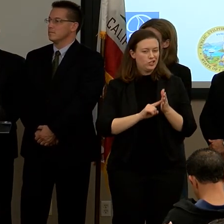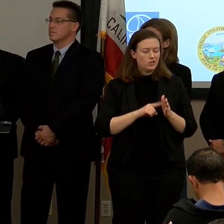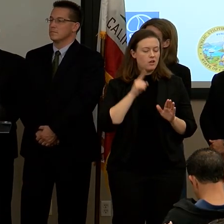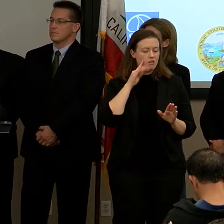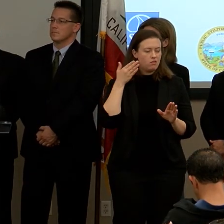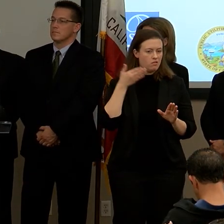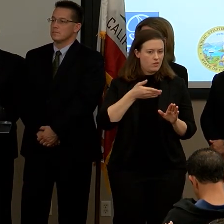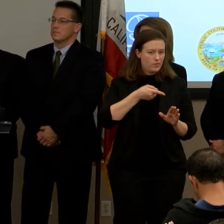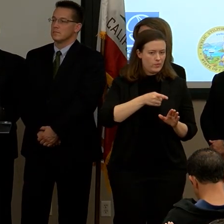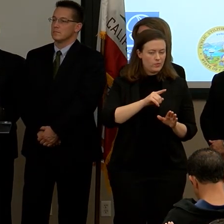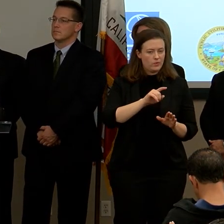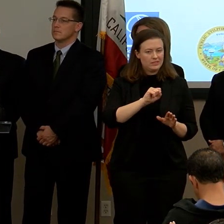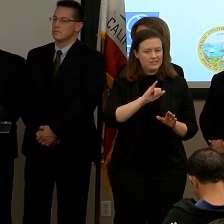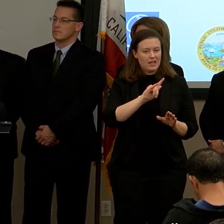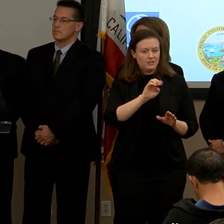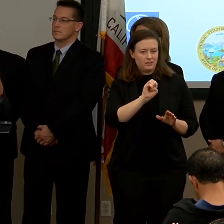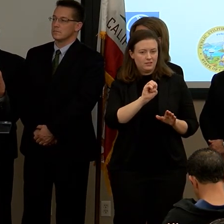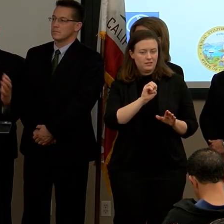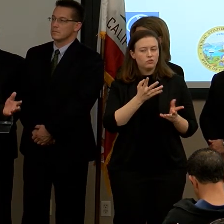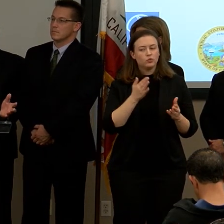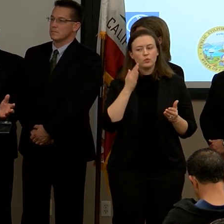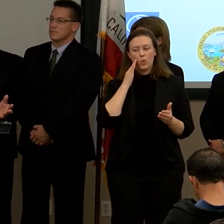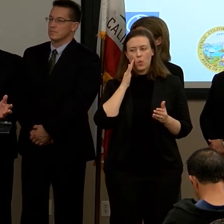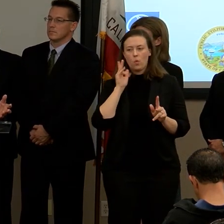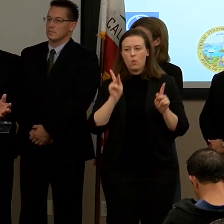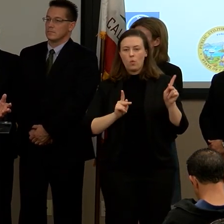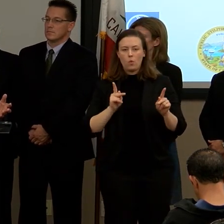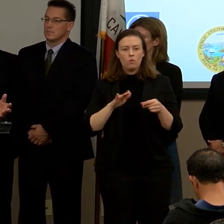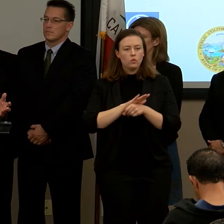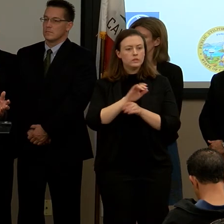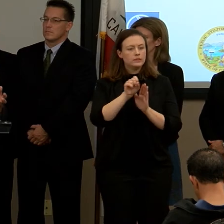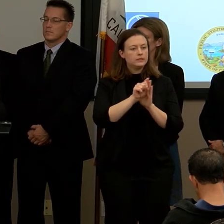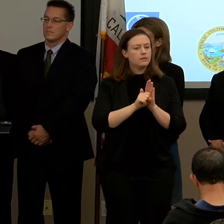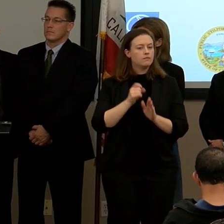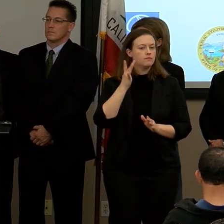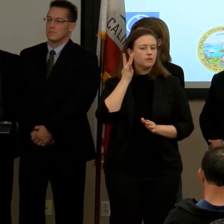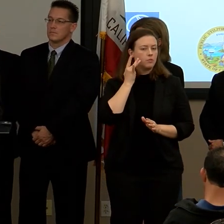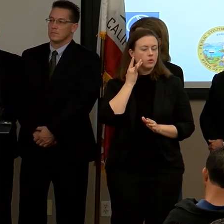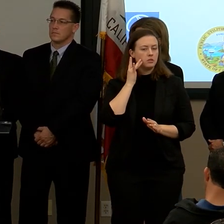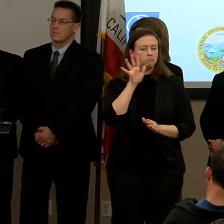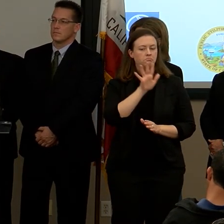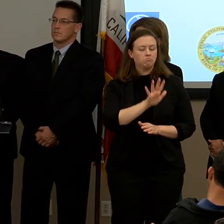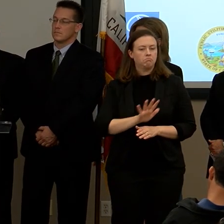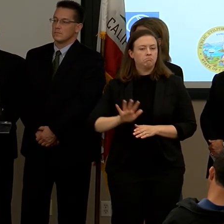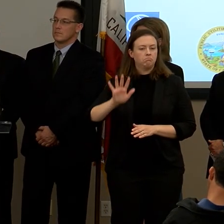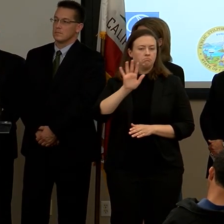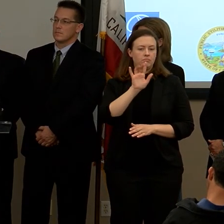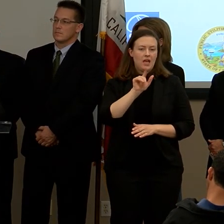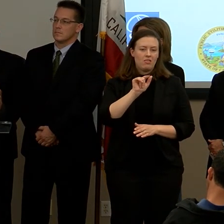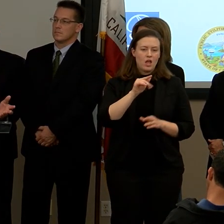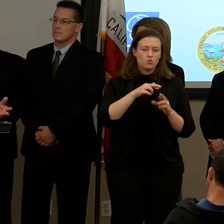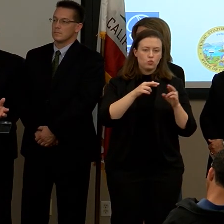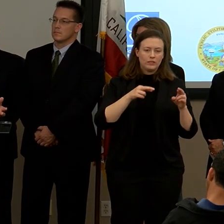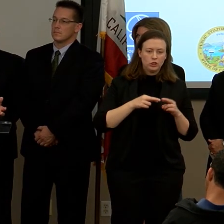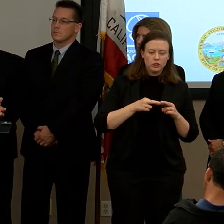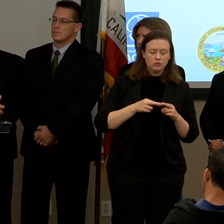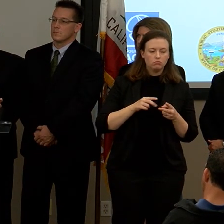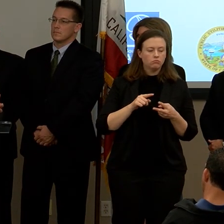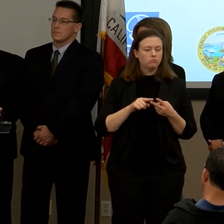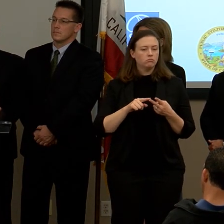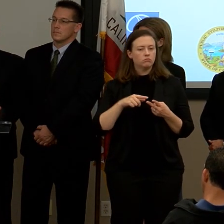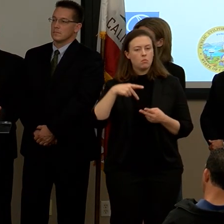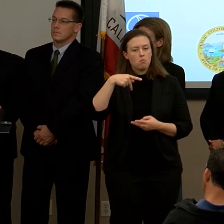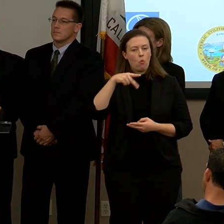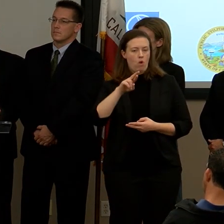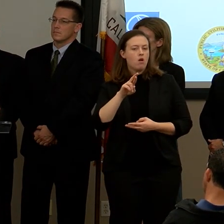We know that the public of the entire state of California and all of the LA region and Port Orange